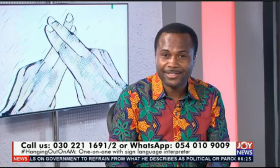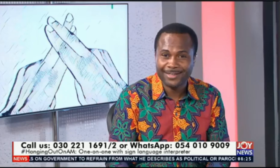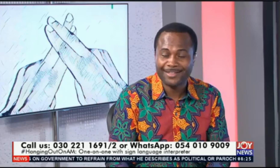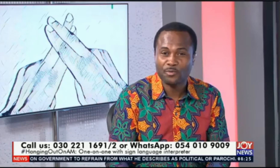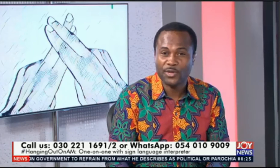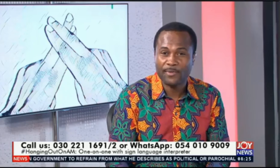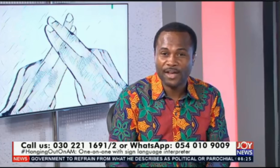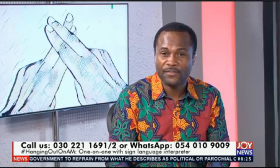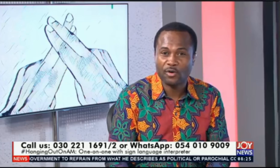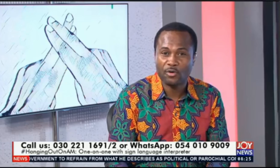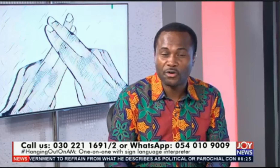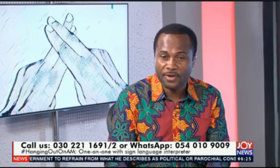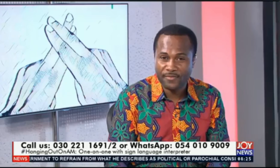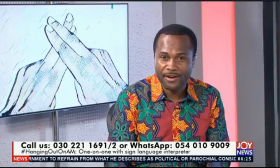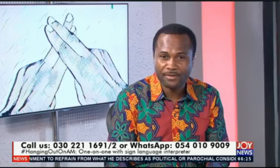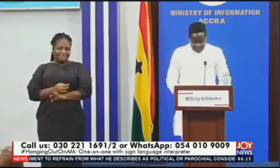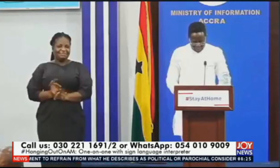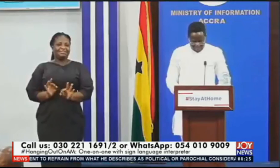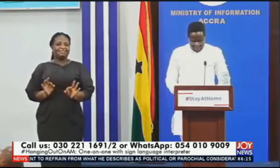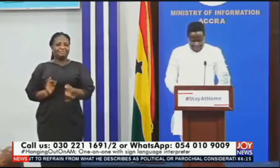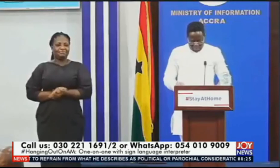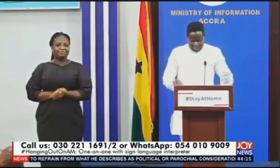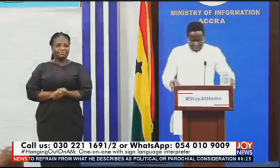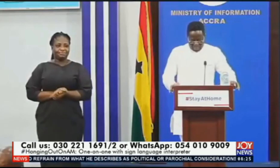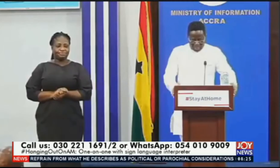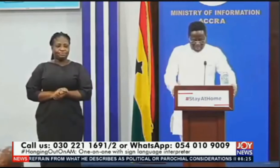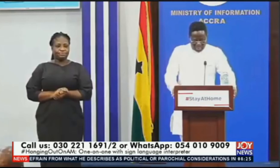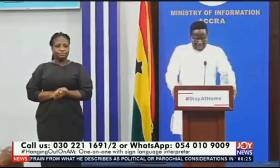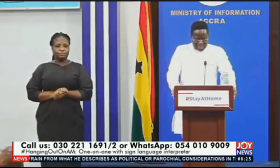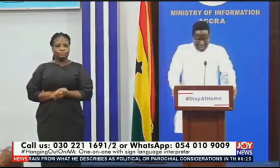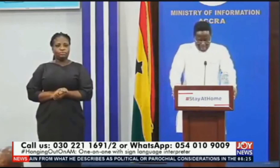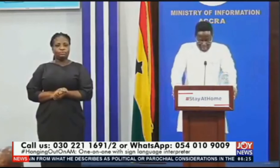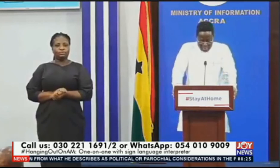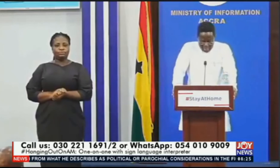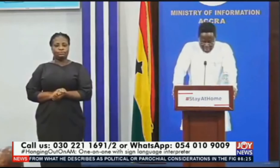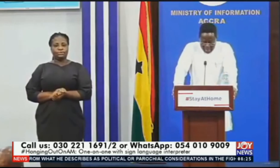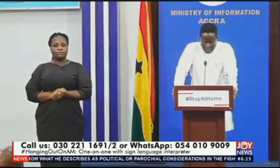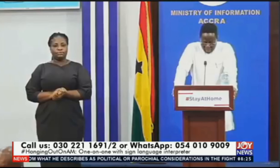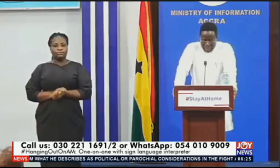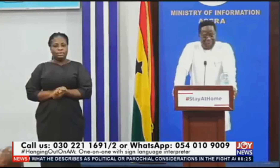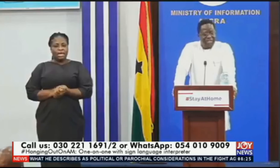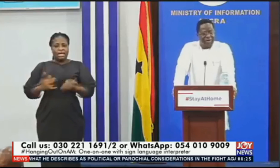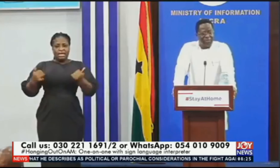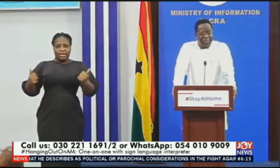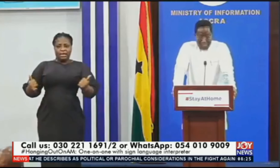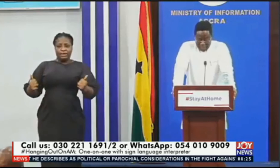briefings that we keep having on coronavirus. And you see him now standing with the energy minister.